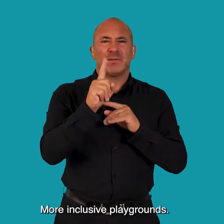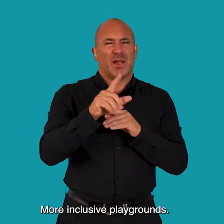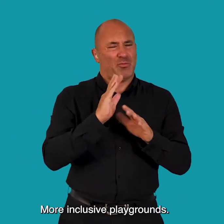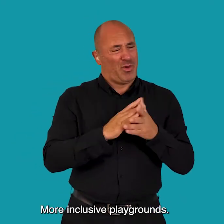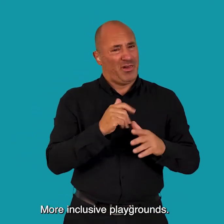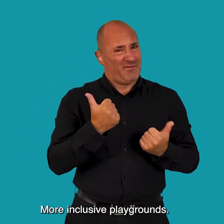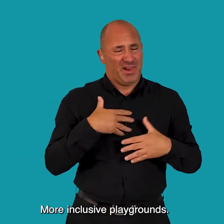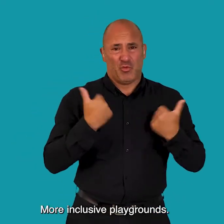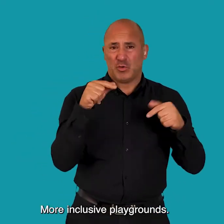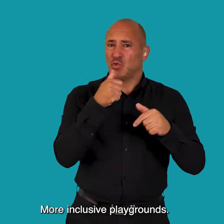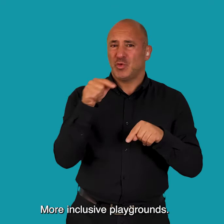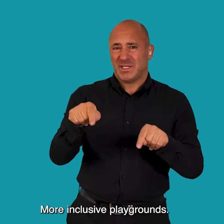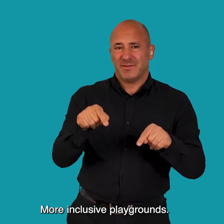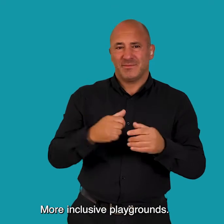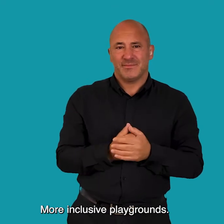More inclusive playgrounds.